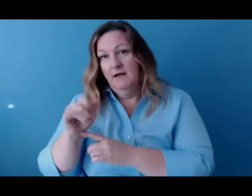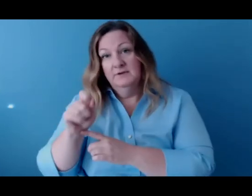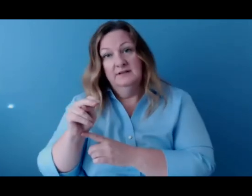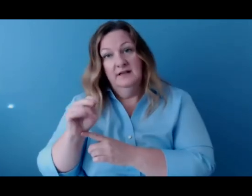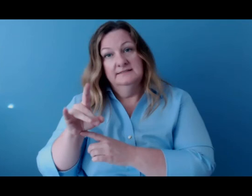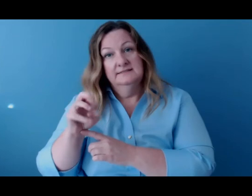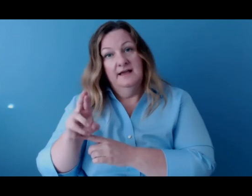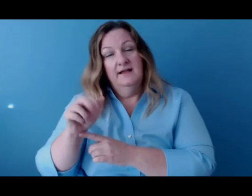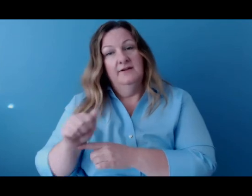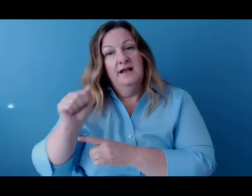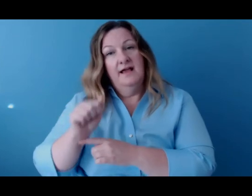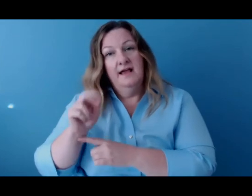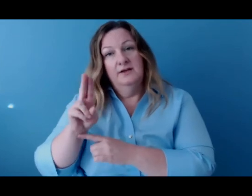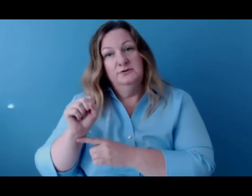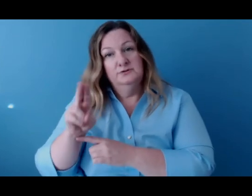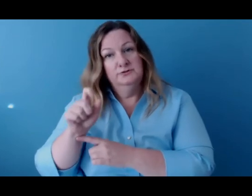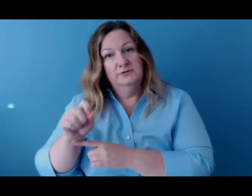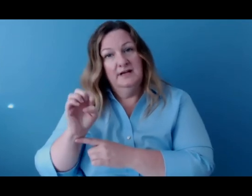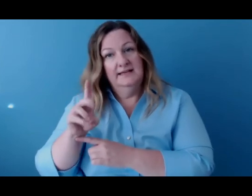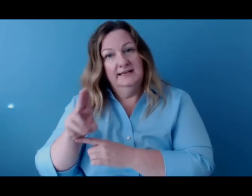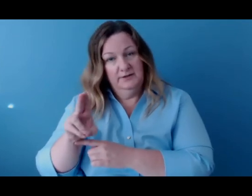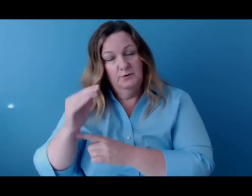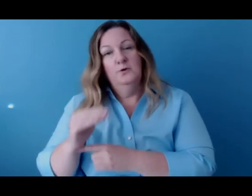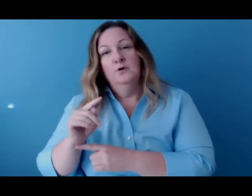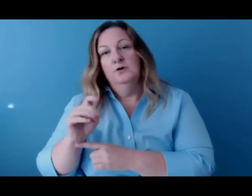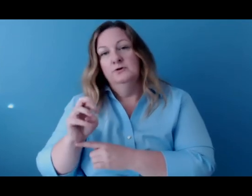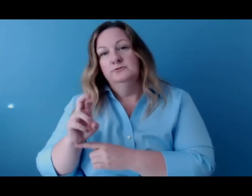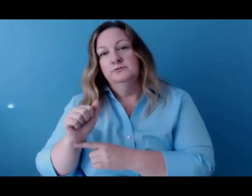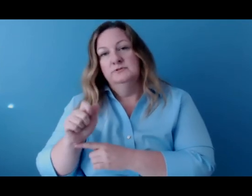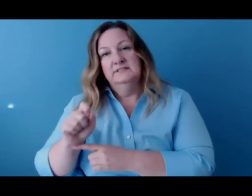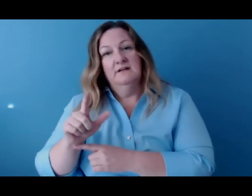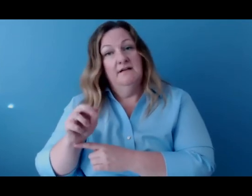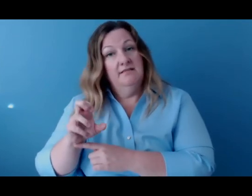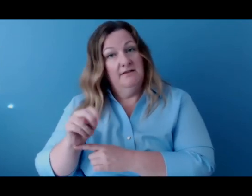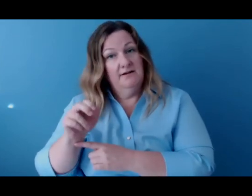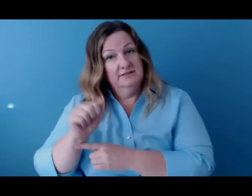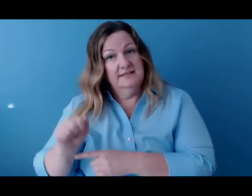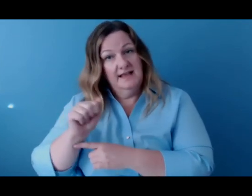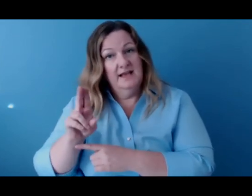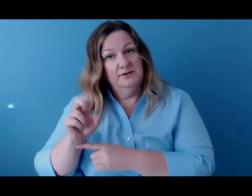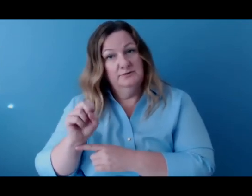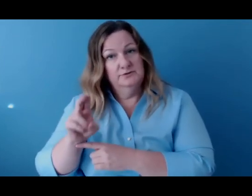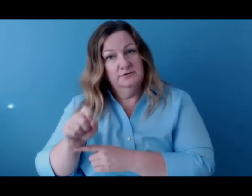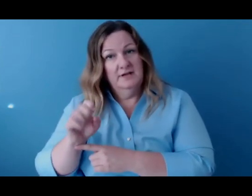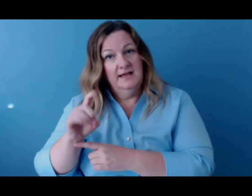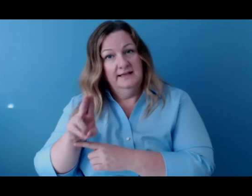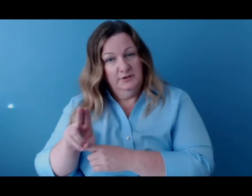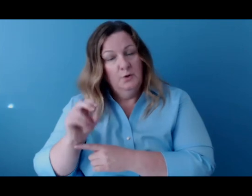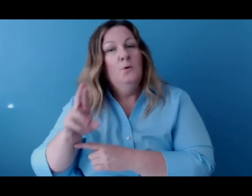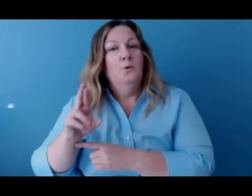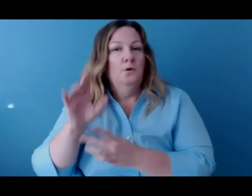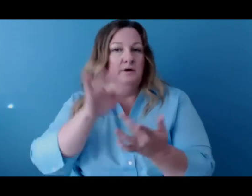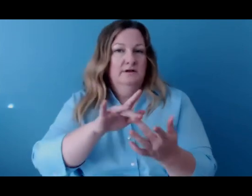aubrey.snyder@usu.edu, or Teresa Larson, teresa.larson@usu.edu, or you can send them directly to Mr. Moore's campaign